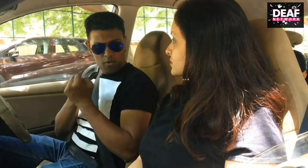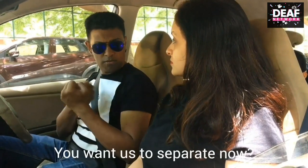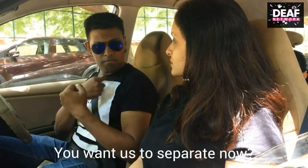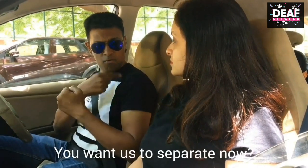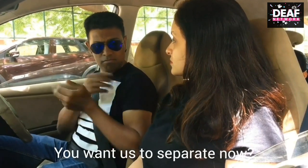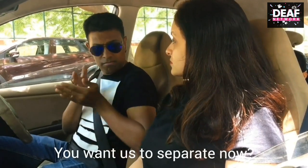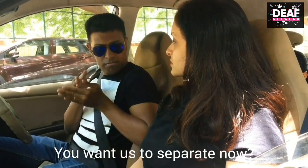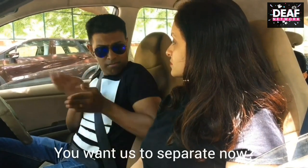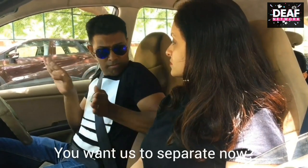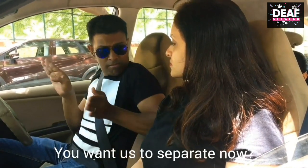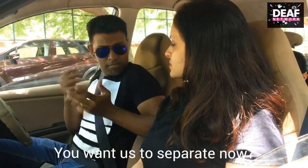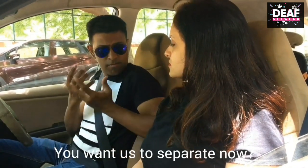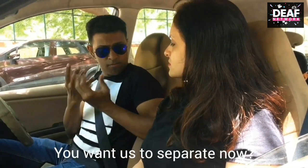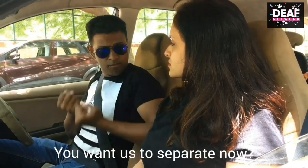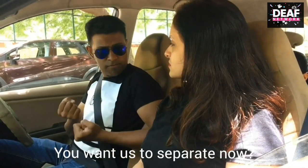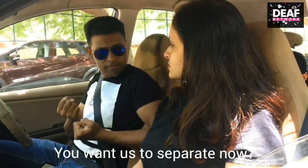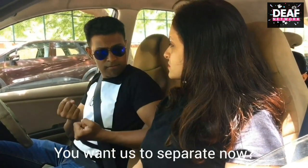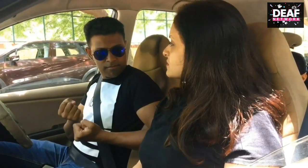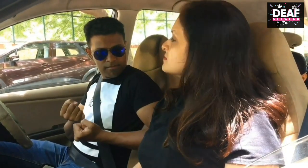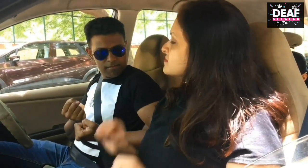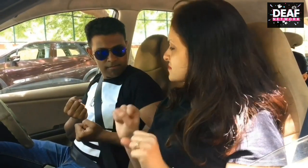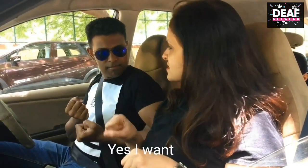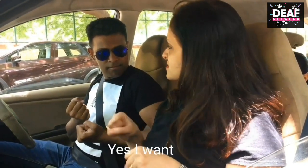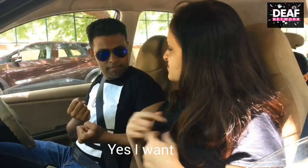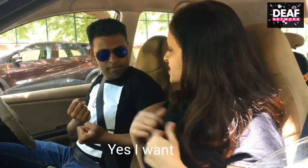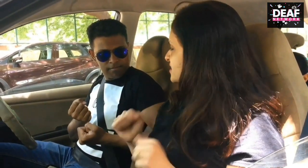Want us to separate now? Yes, say what?